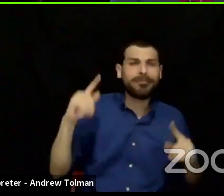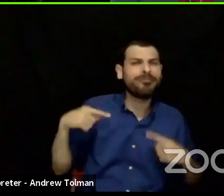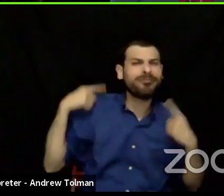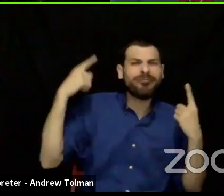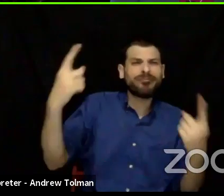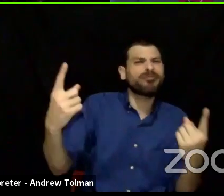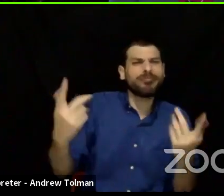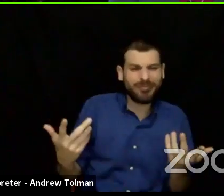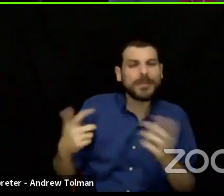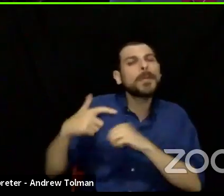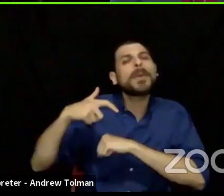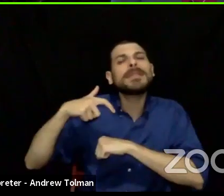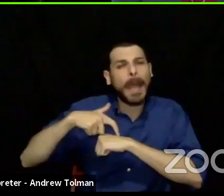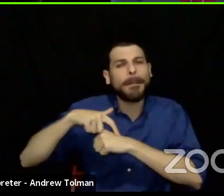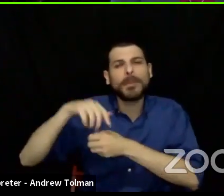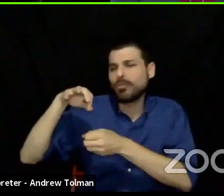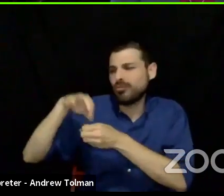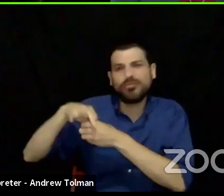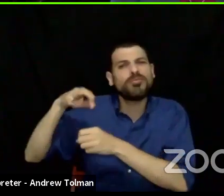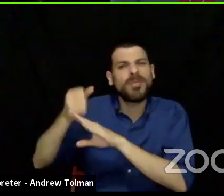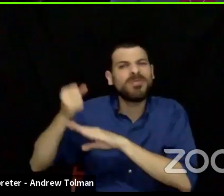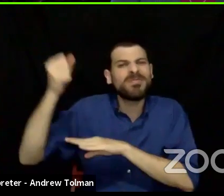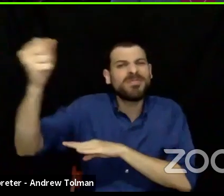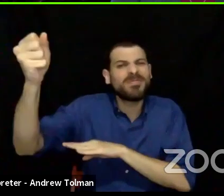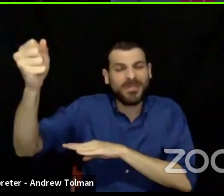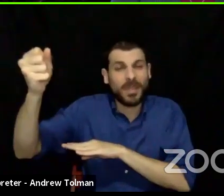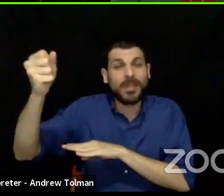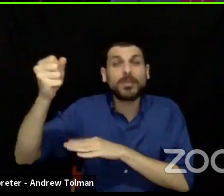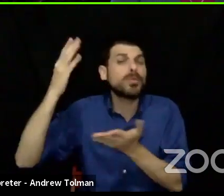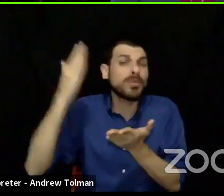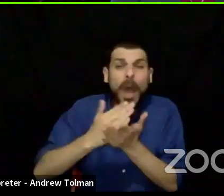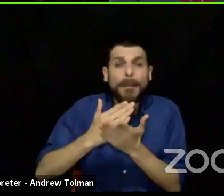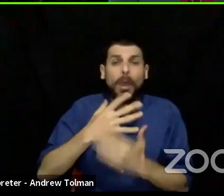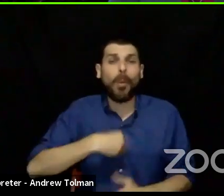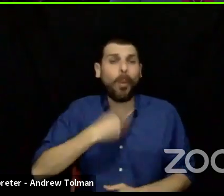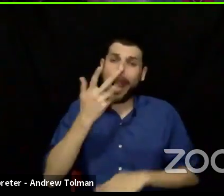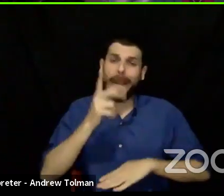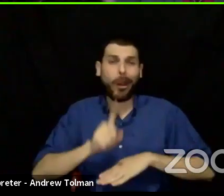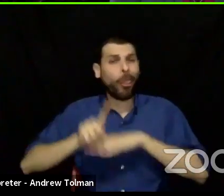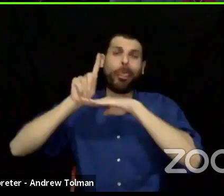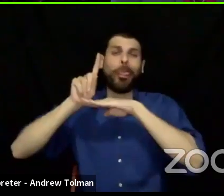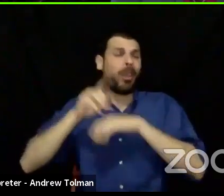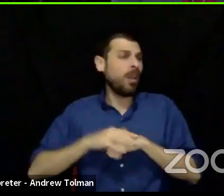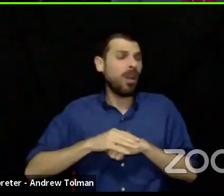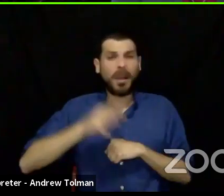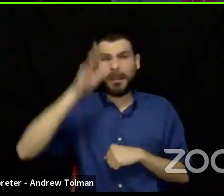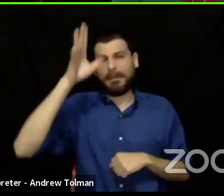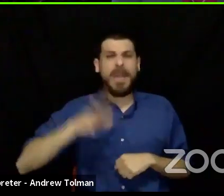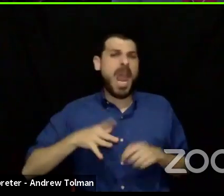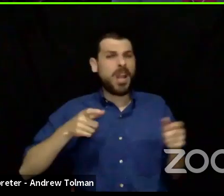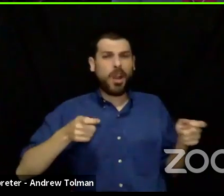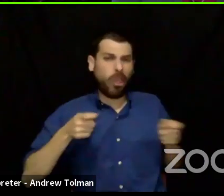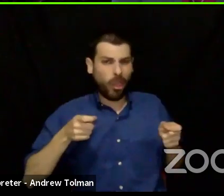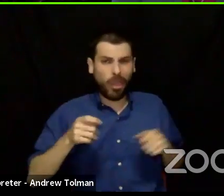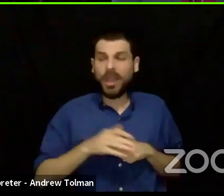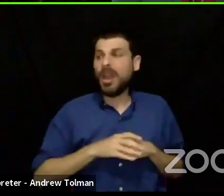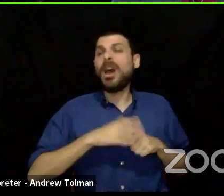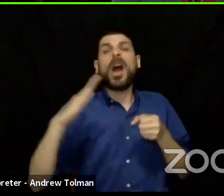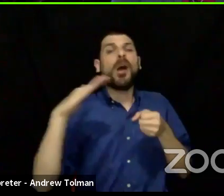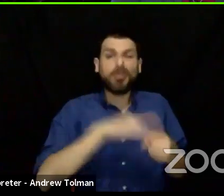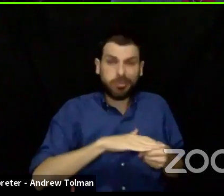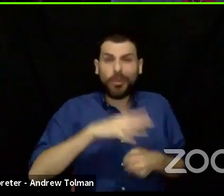dismantling, you know, white supremacy, misogyny, that patriarchal lens that puts capital over